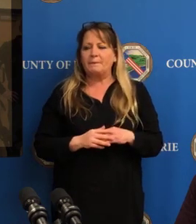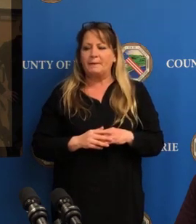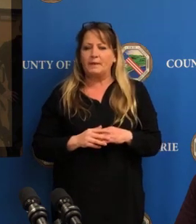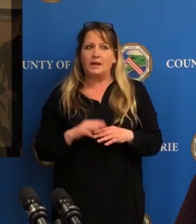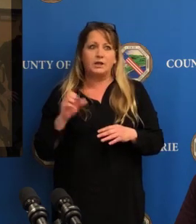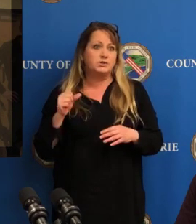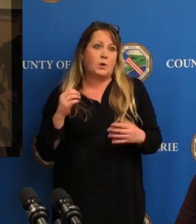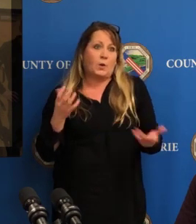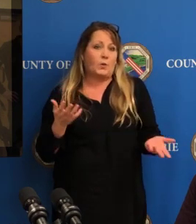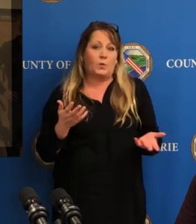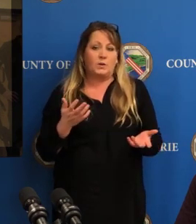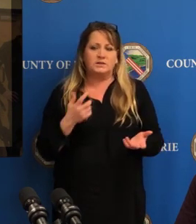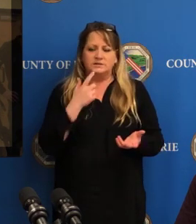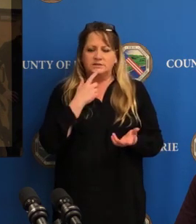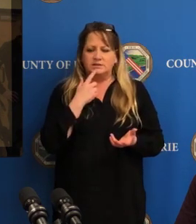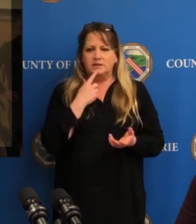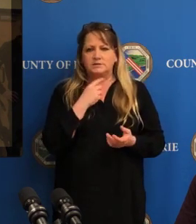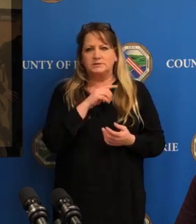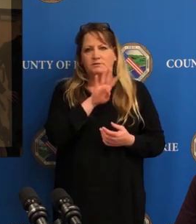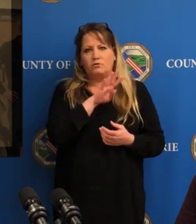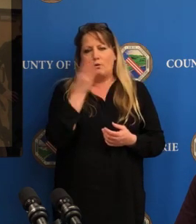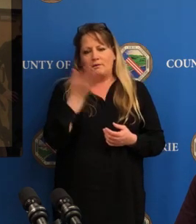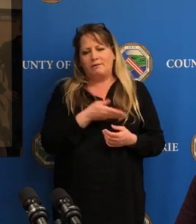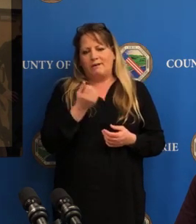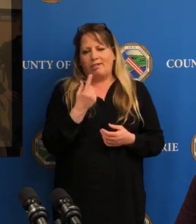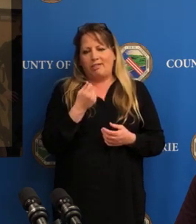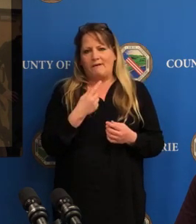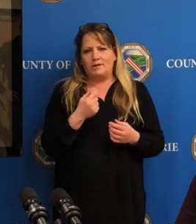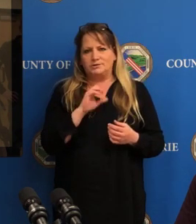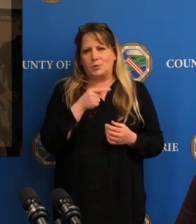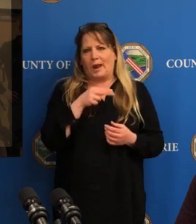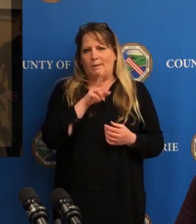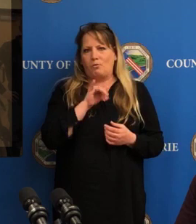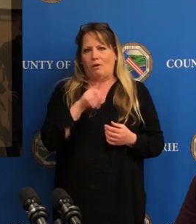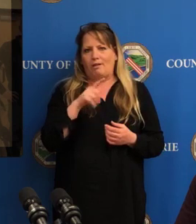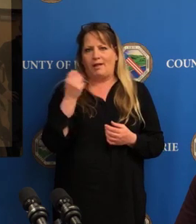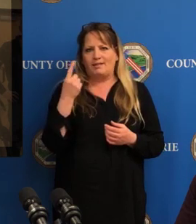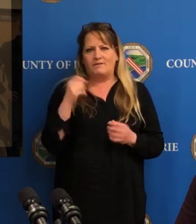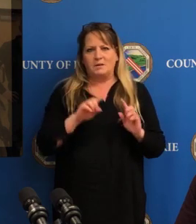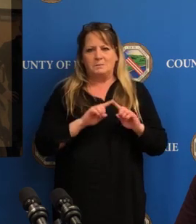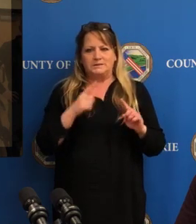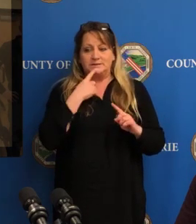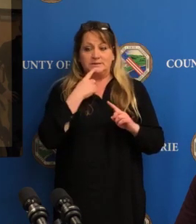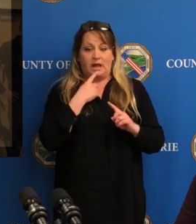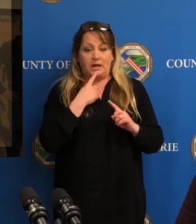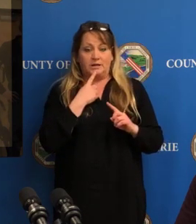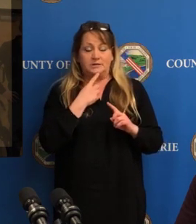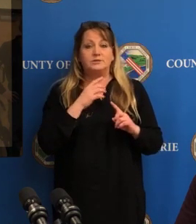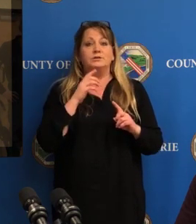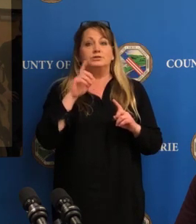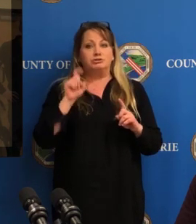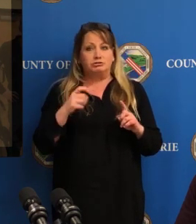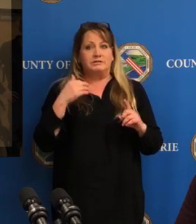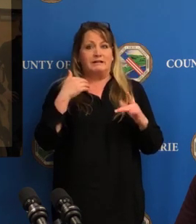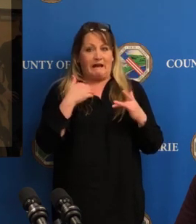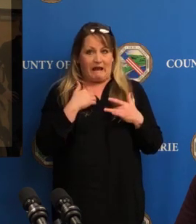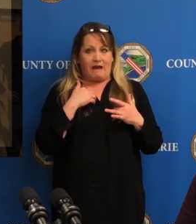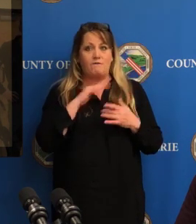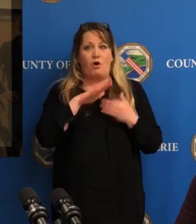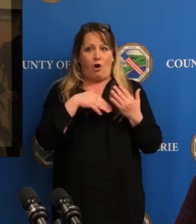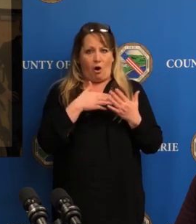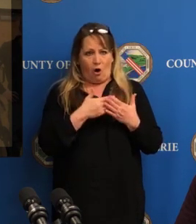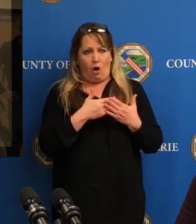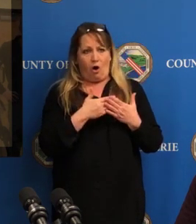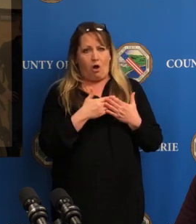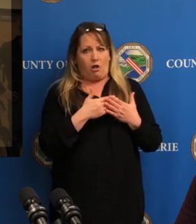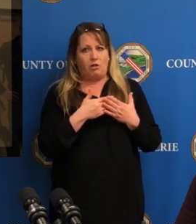So it says 4/11, but we've been told the first shipment could be the 10th in 10 days. We should have hopefully a good portion